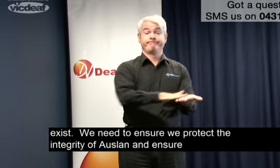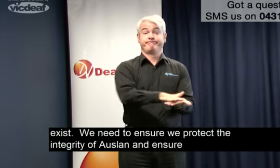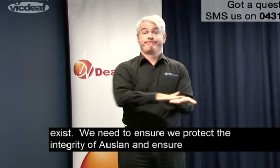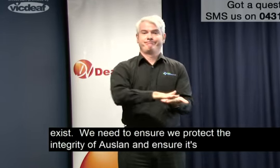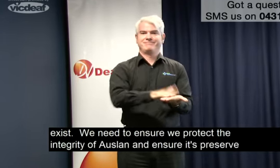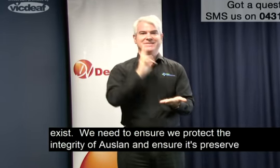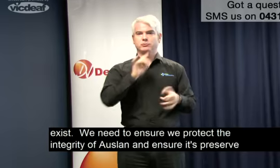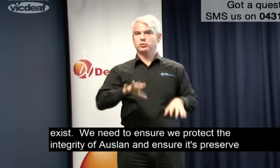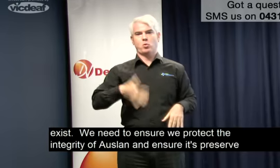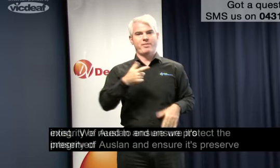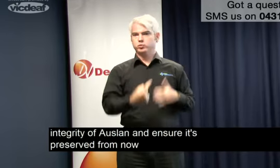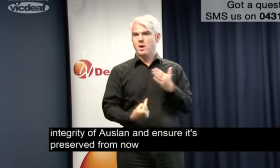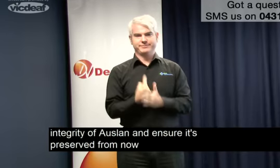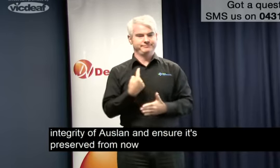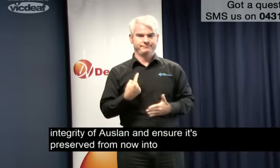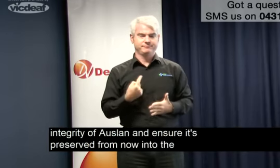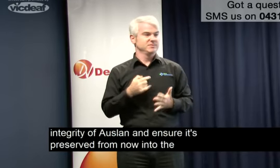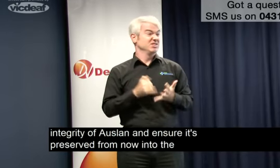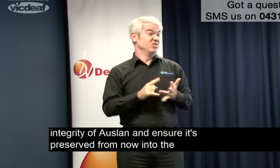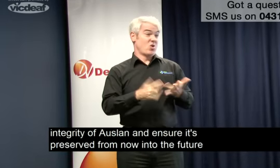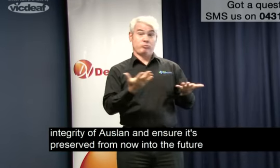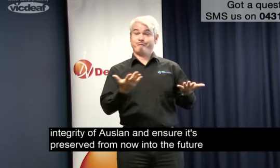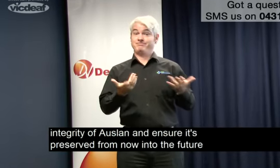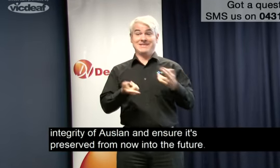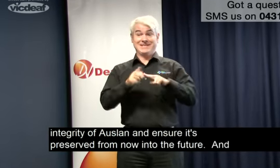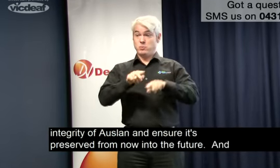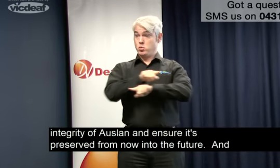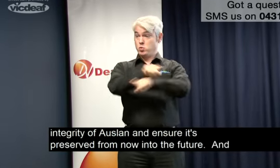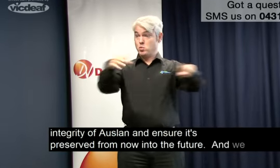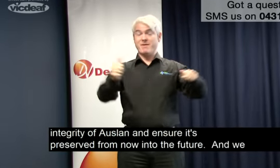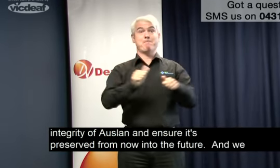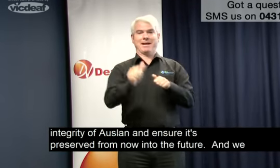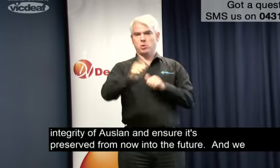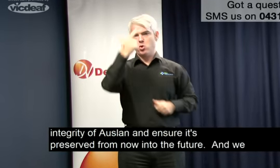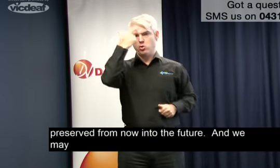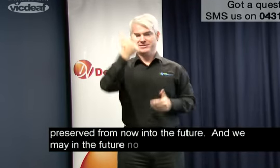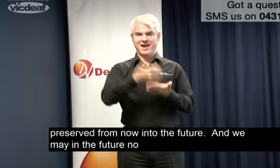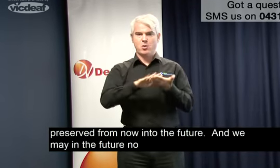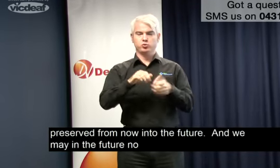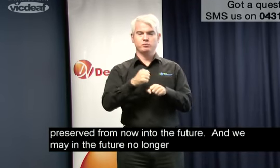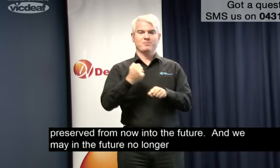And if we don't preserve it, then we may in the future no longer have people who are recognised as Auslan